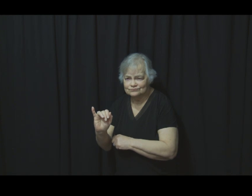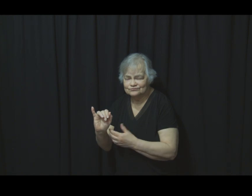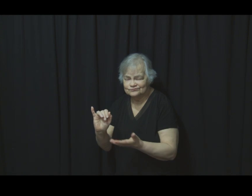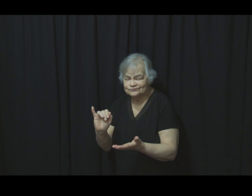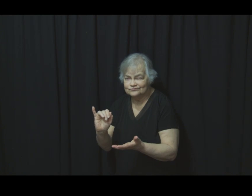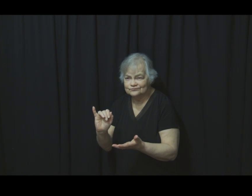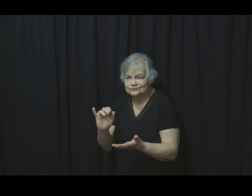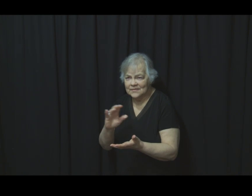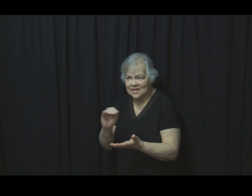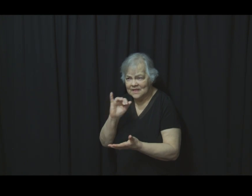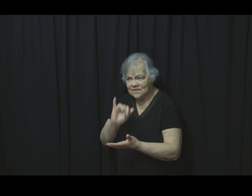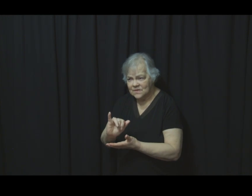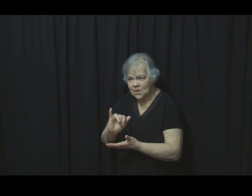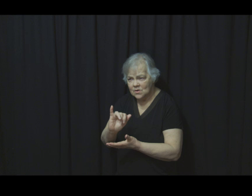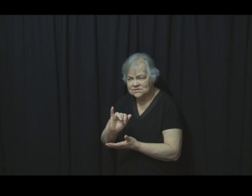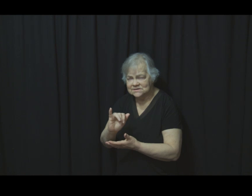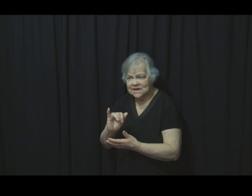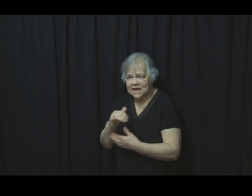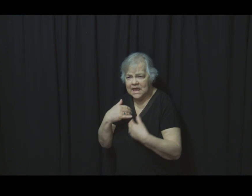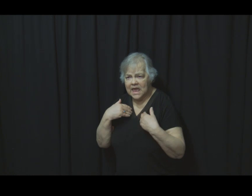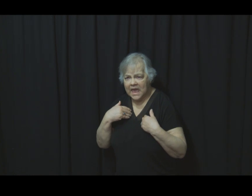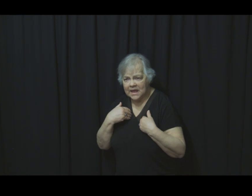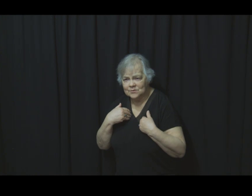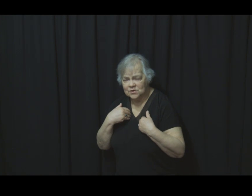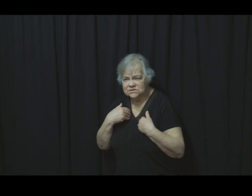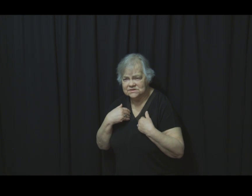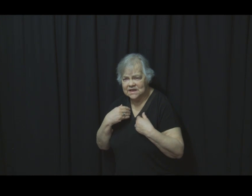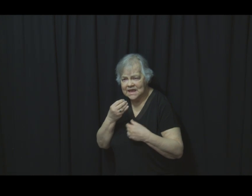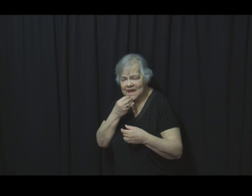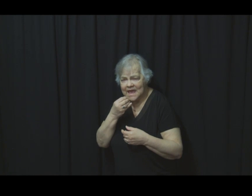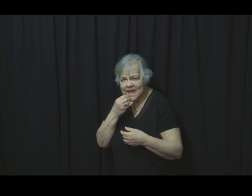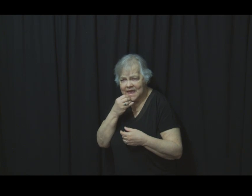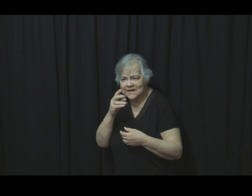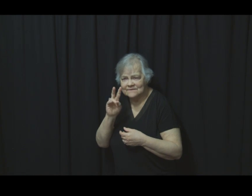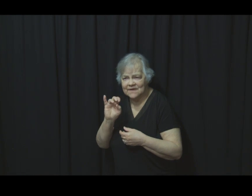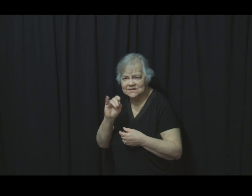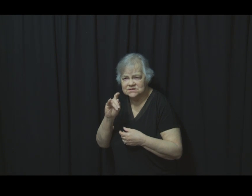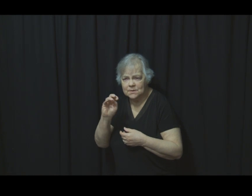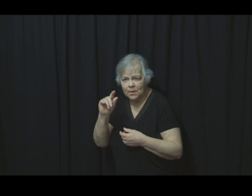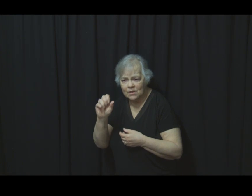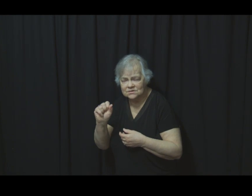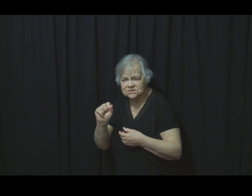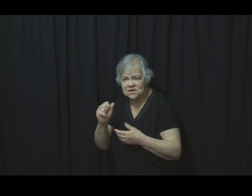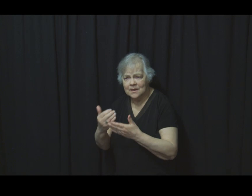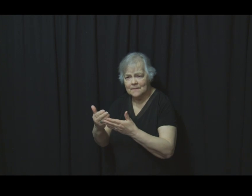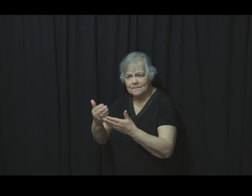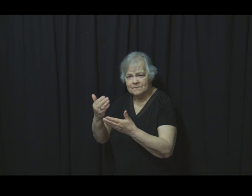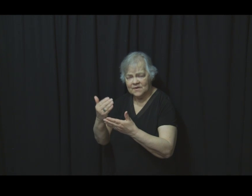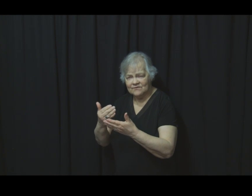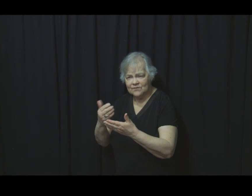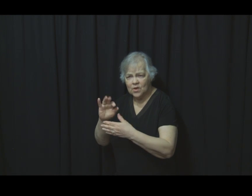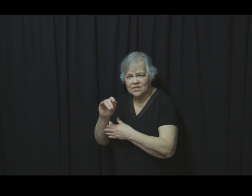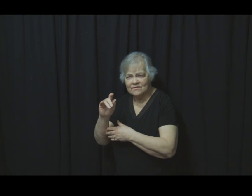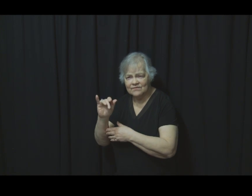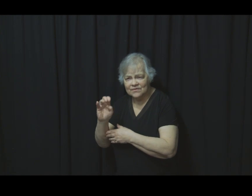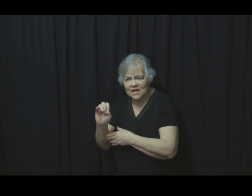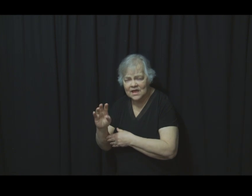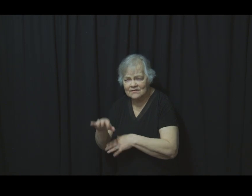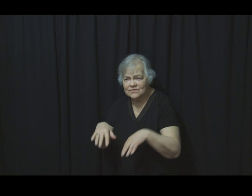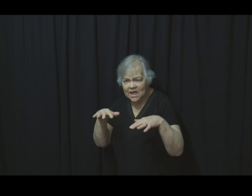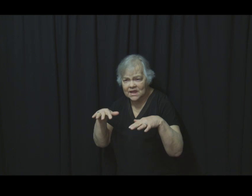That these animals were vegetarians till this flood is something that I would ask you to provide a little more proof